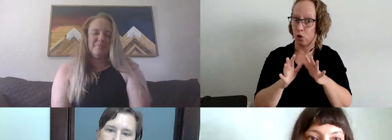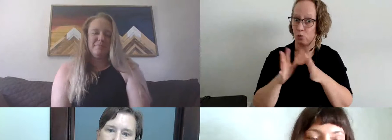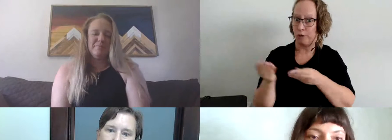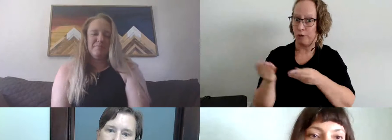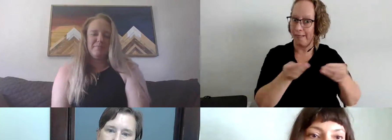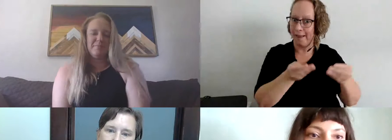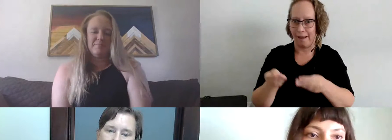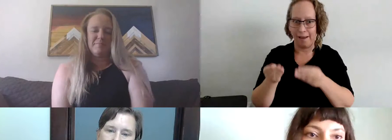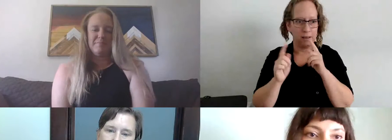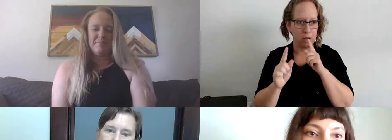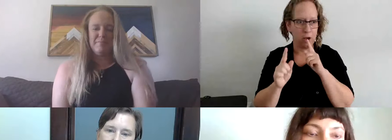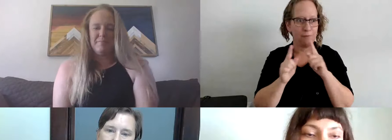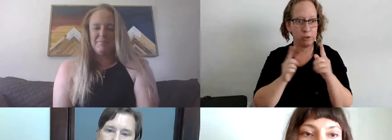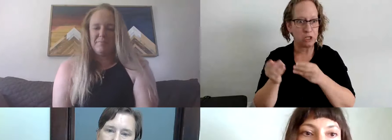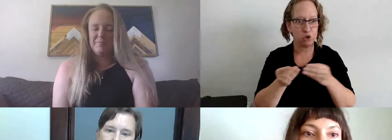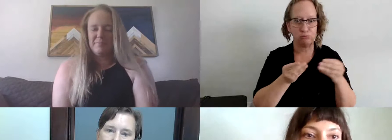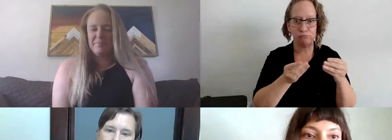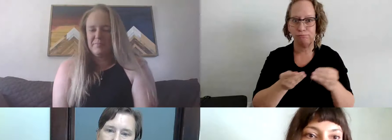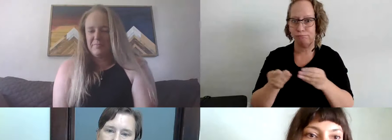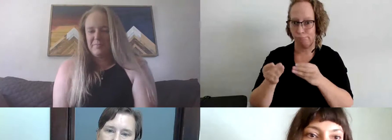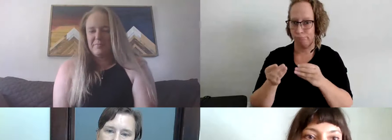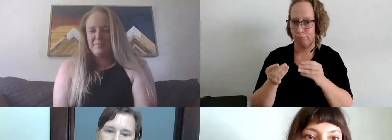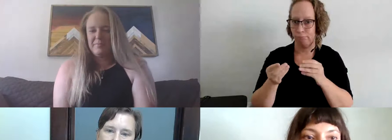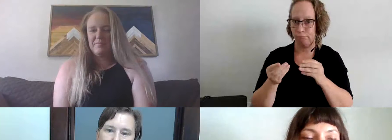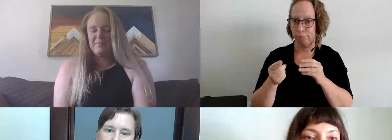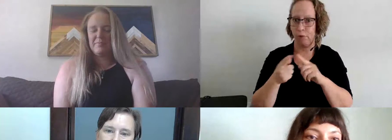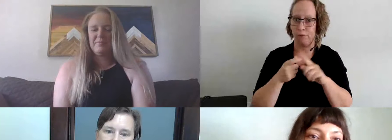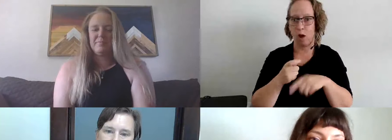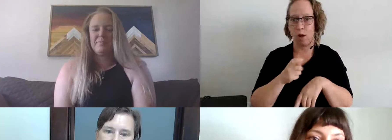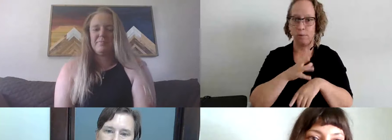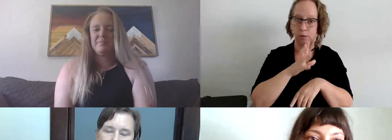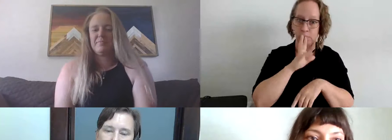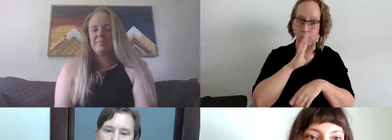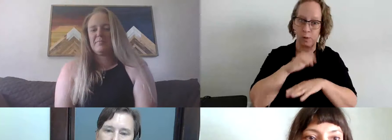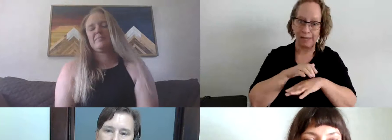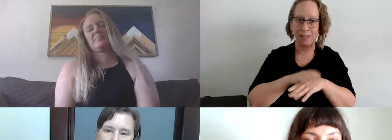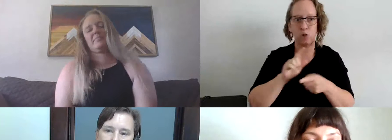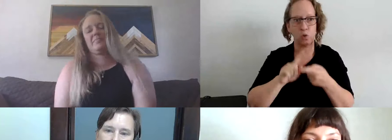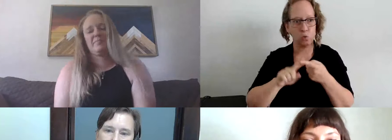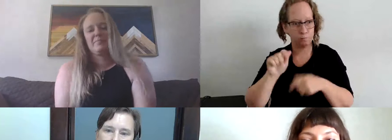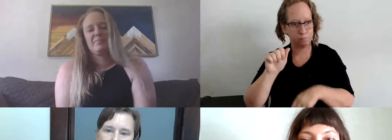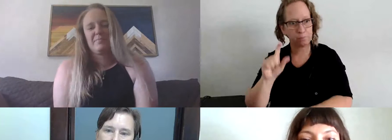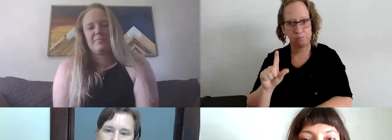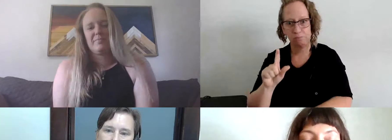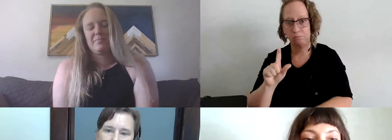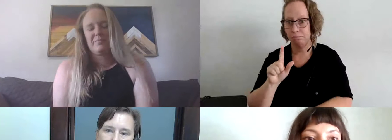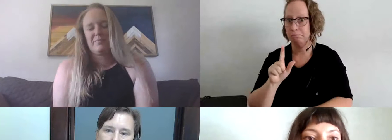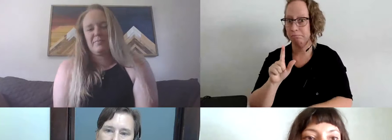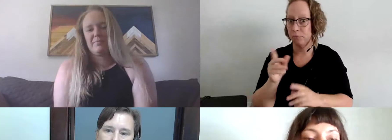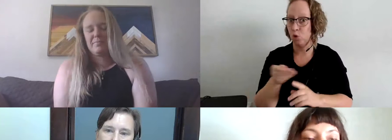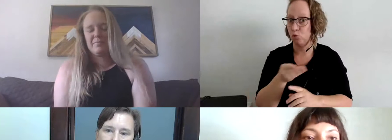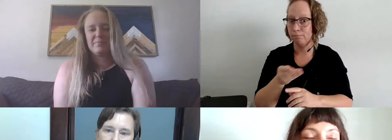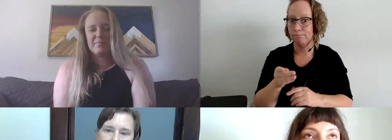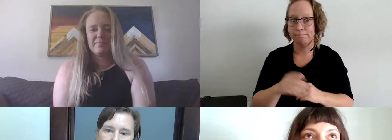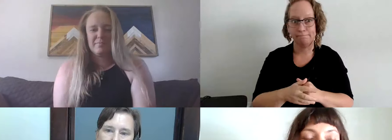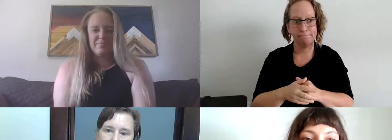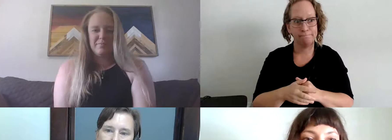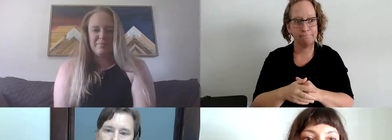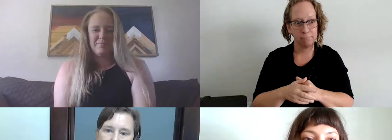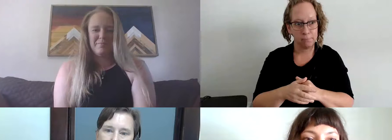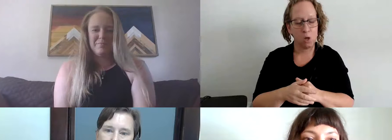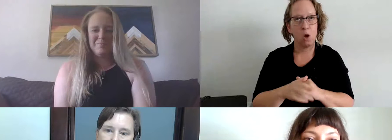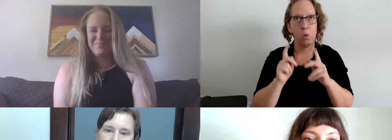that conversation back and forth from spoken English to American Sign Language and vice versa.